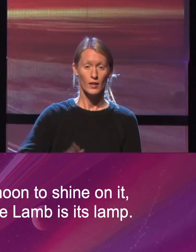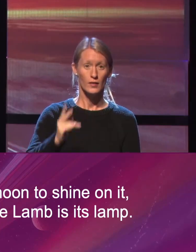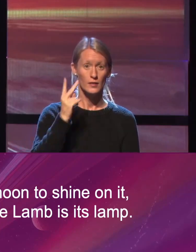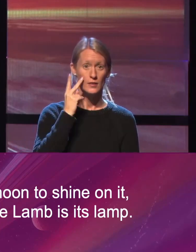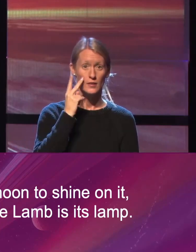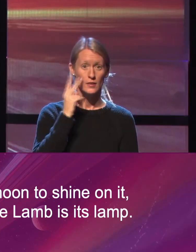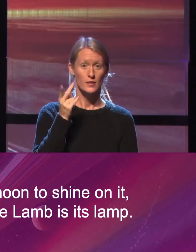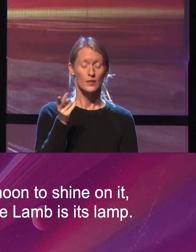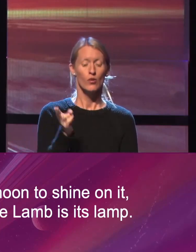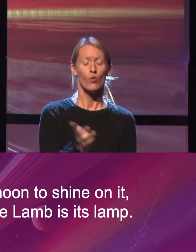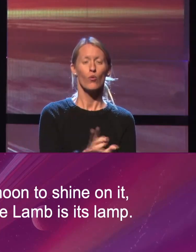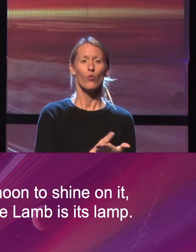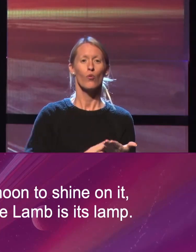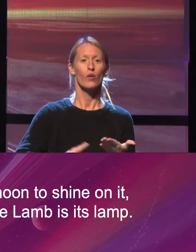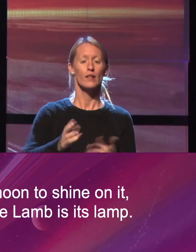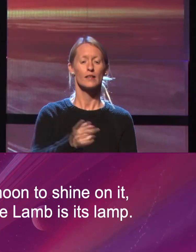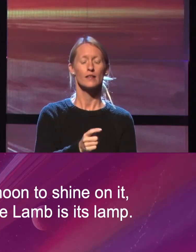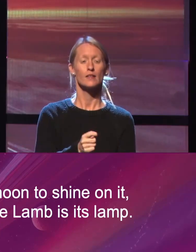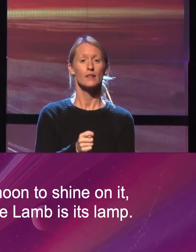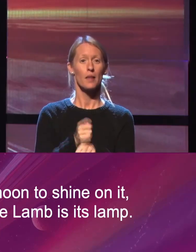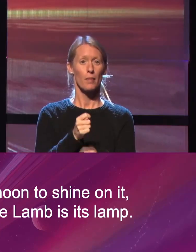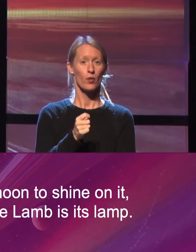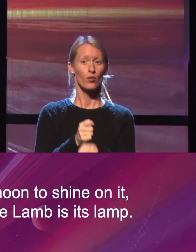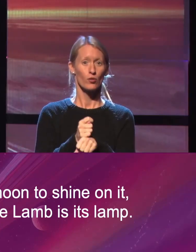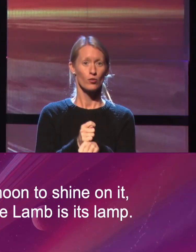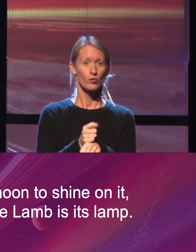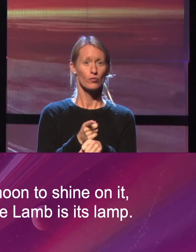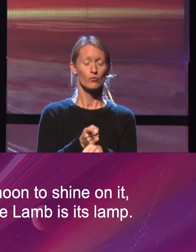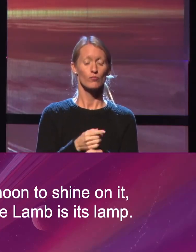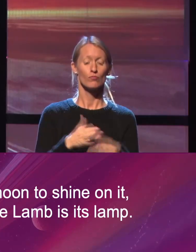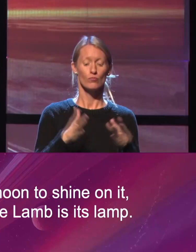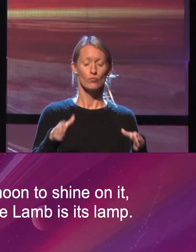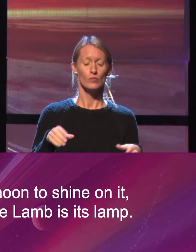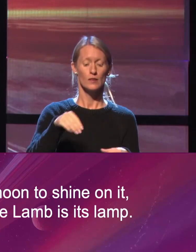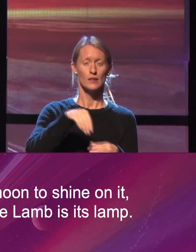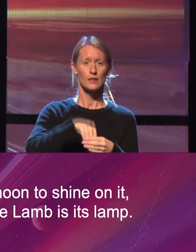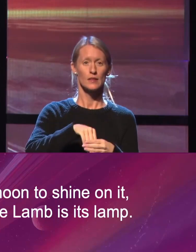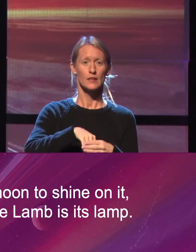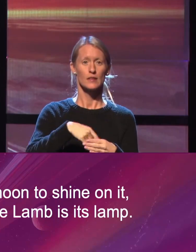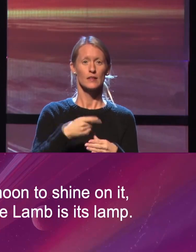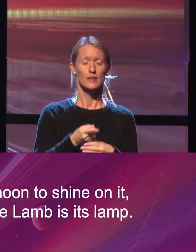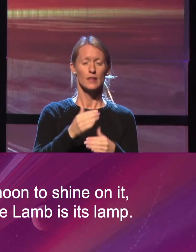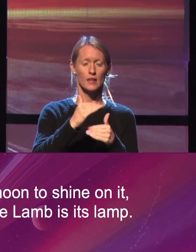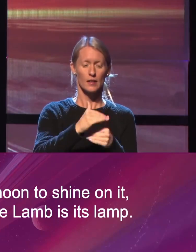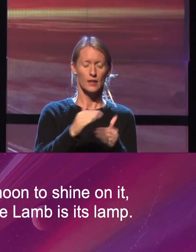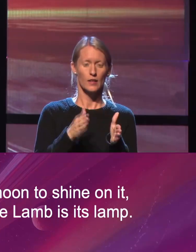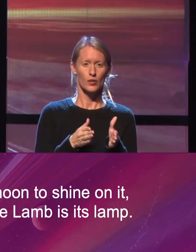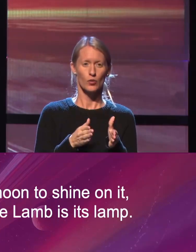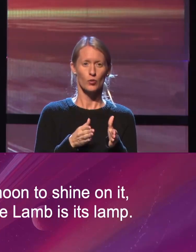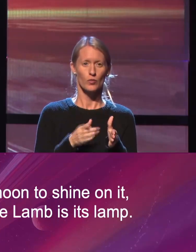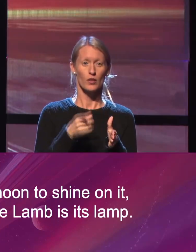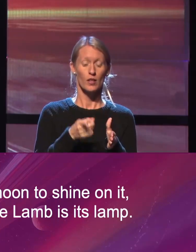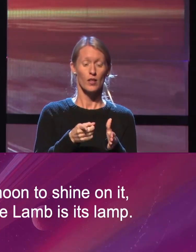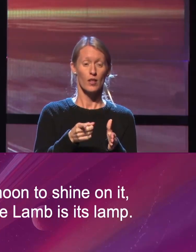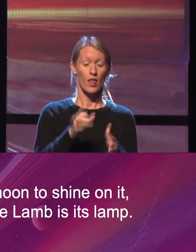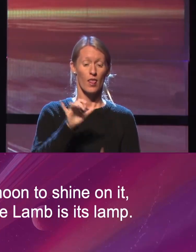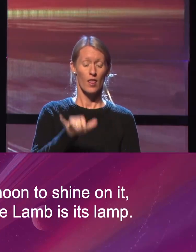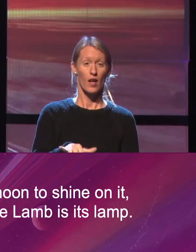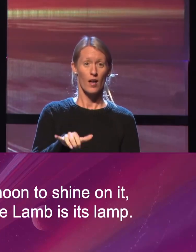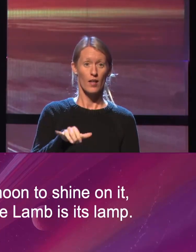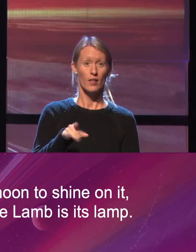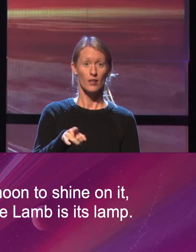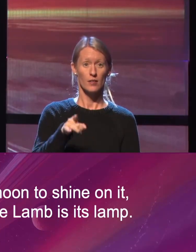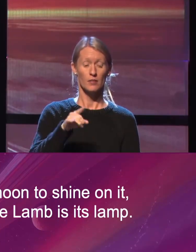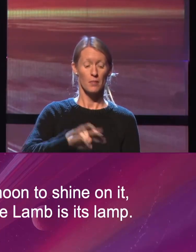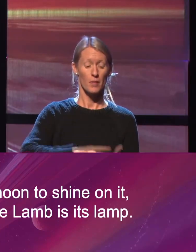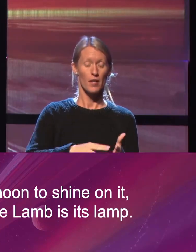And then when they built the temple, the innermost part of the temple, the Holy of Holies, was a cube, and that was thought to be where God was. And that